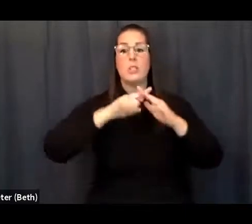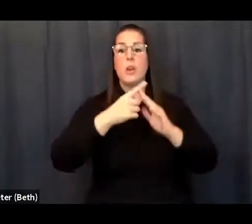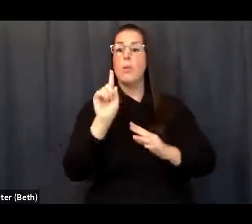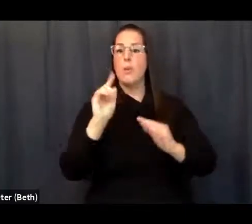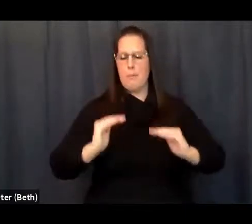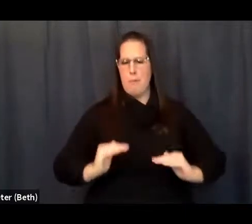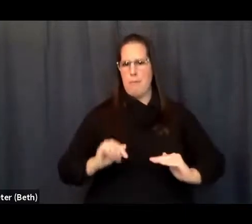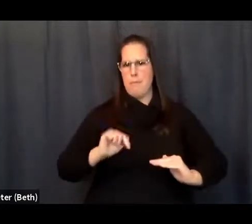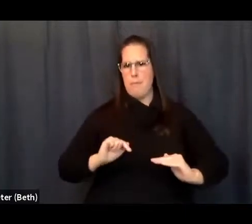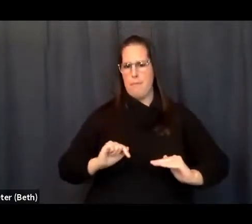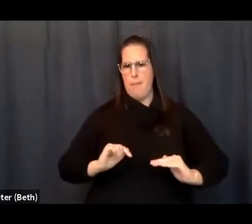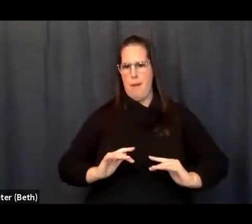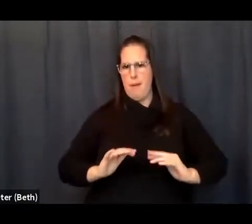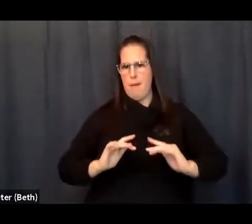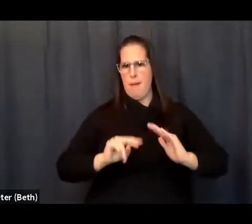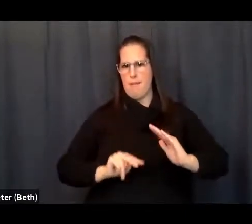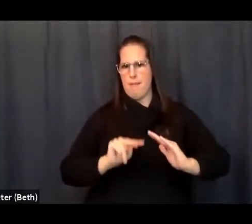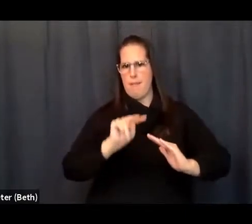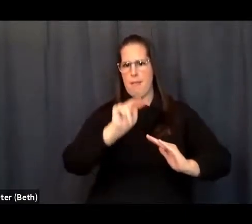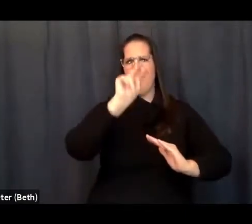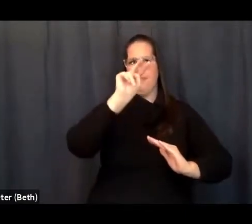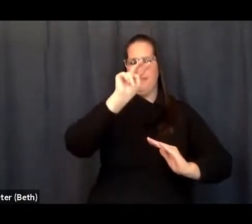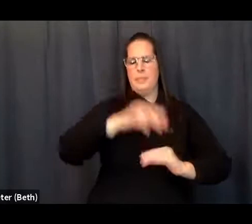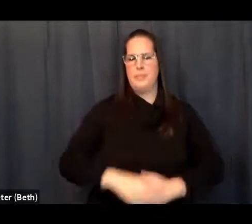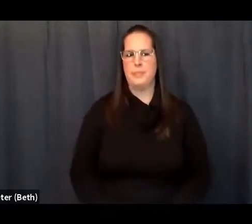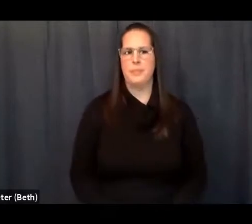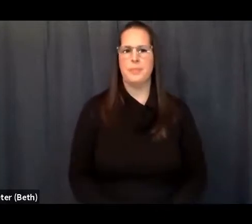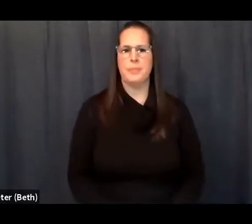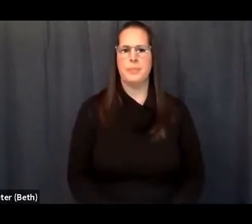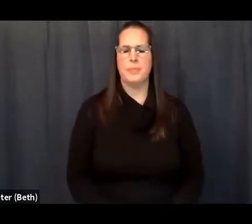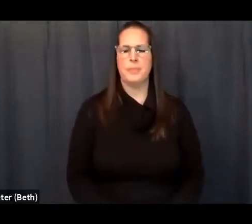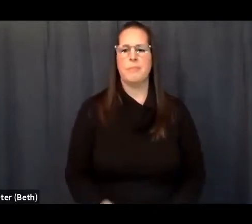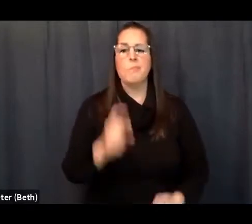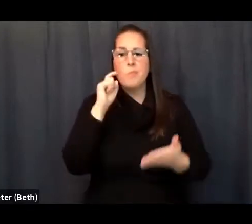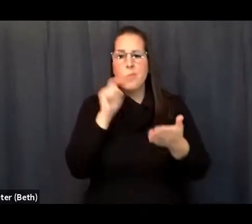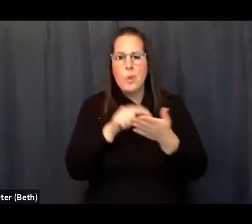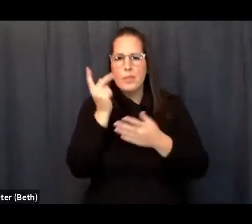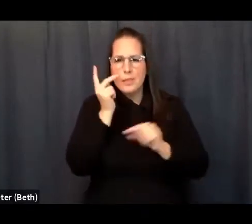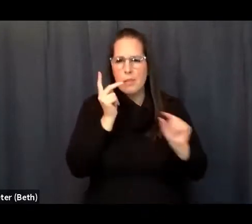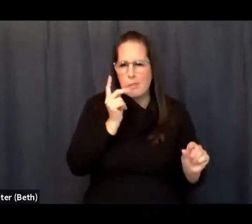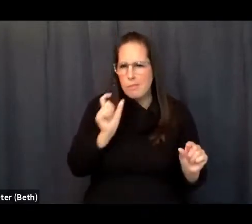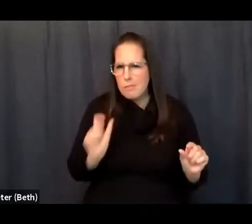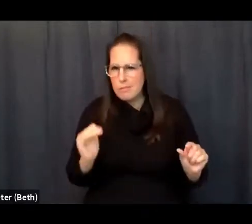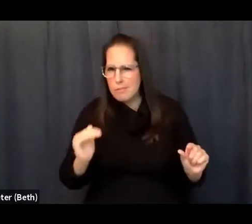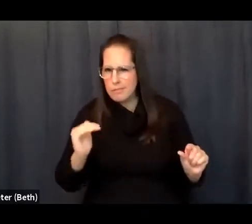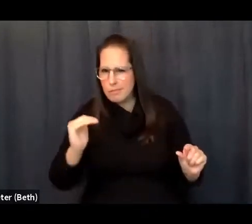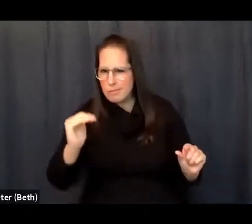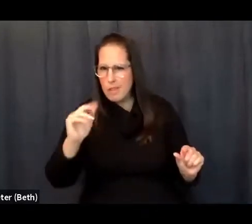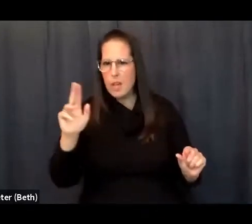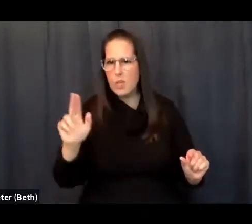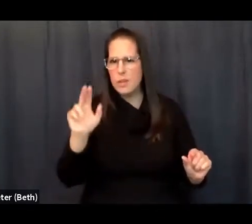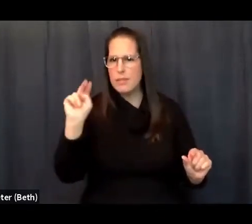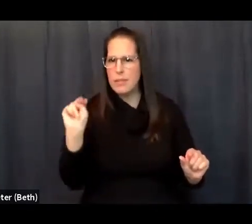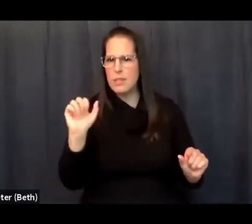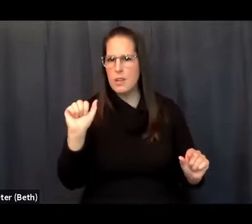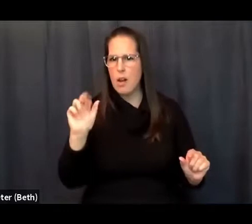the title, and then we read from the bottom up. And you'll note on your chart that there will be the United Nations articles from